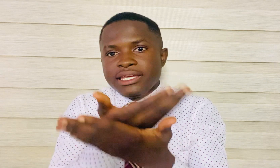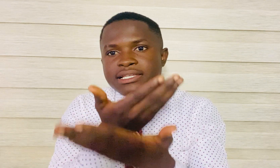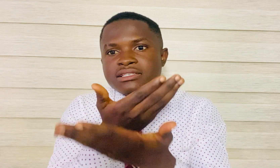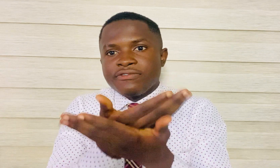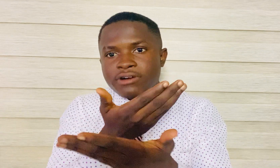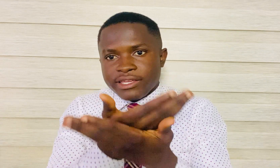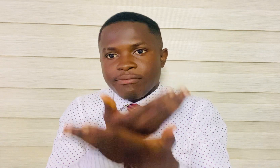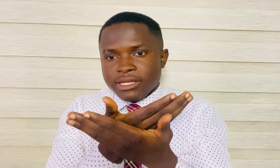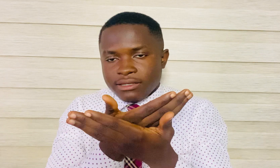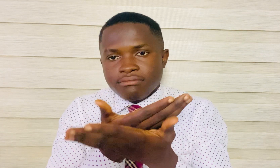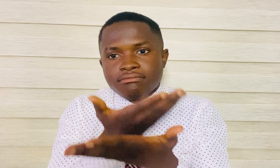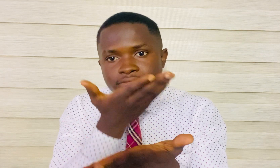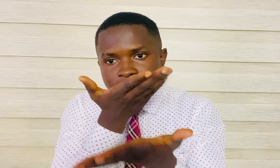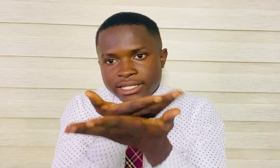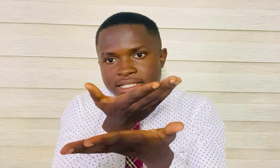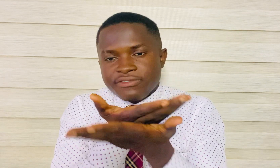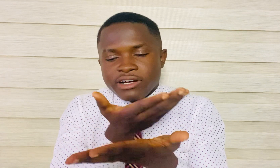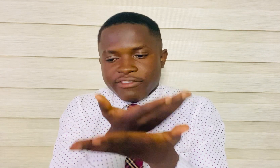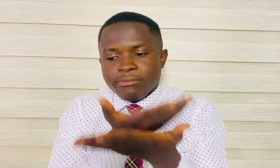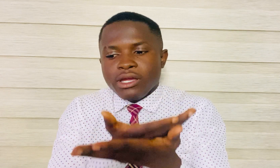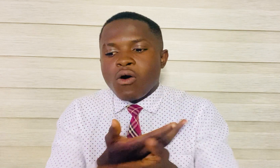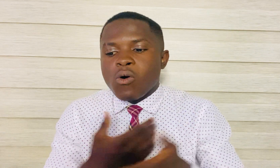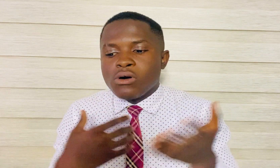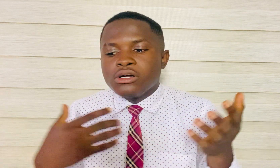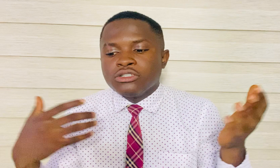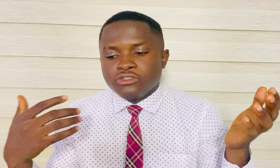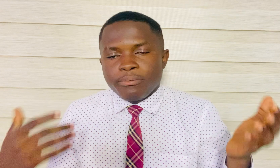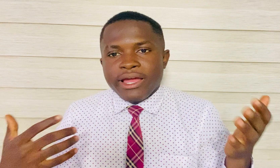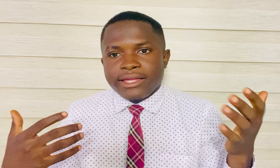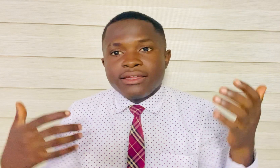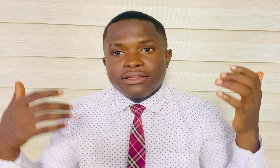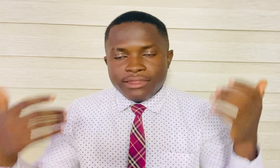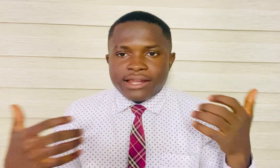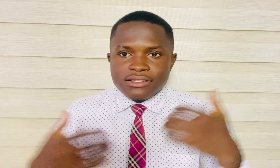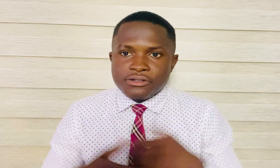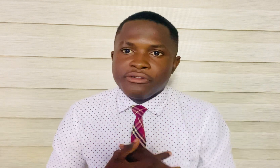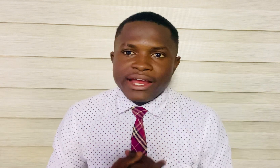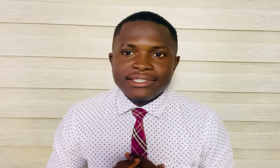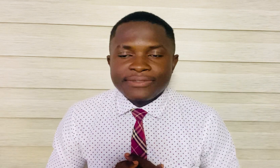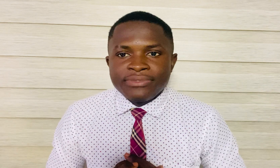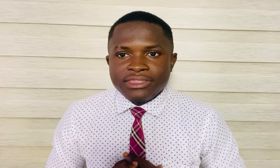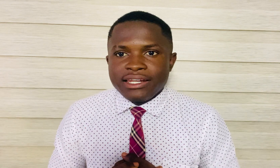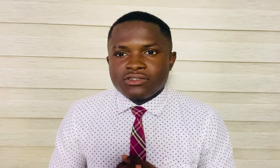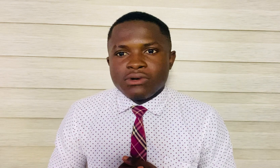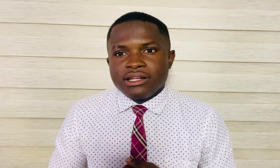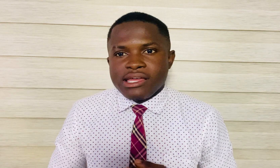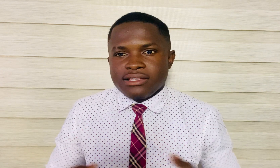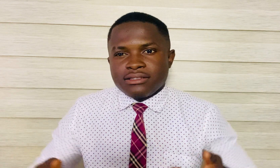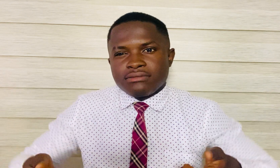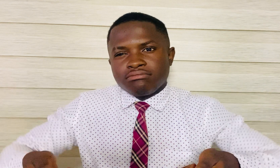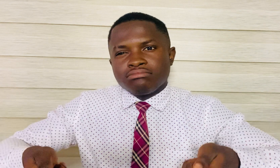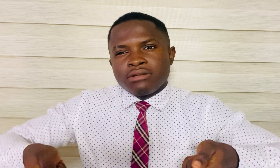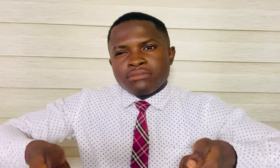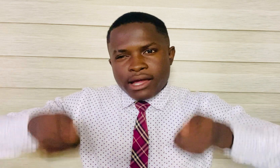please forgive me. Please forgive me, or to beg. That is so right. The next one is